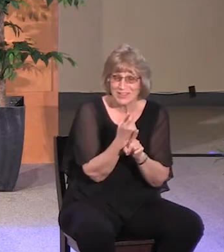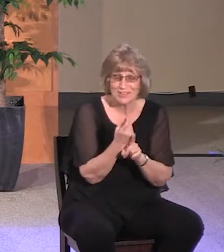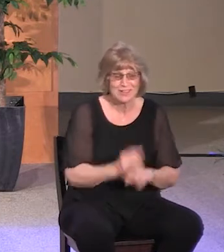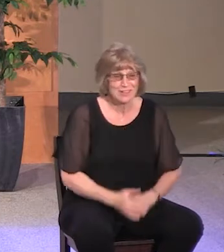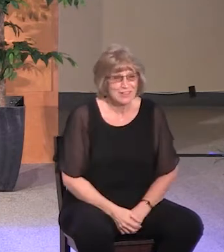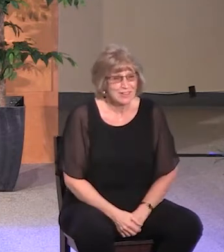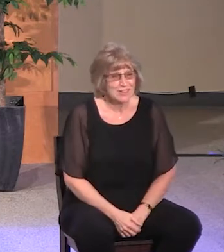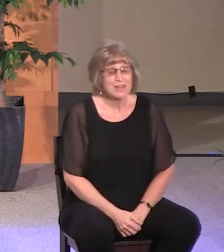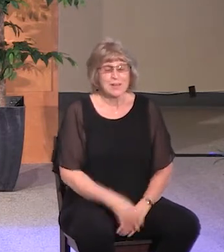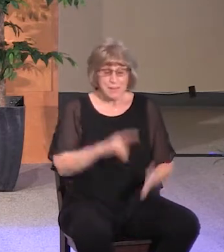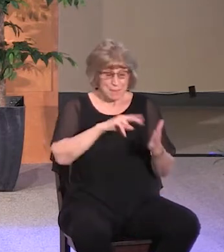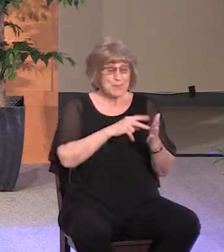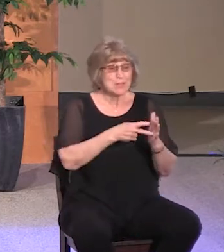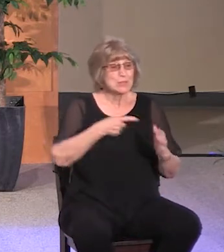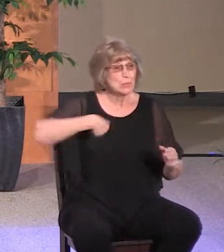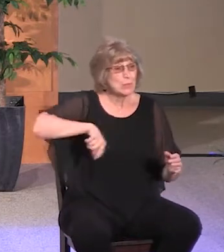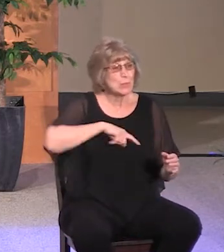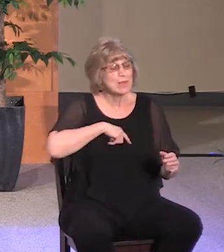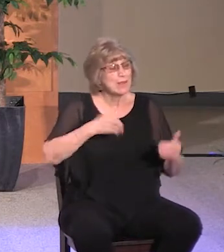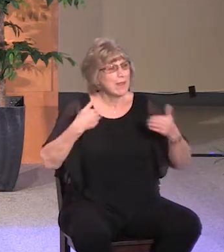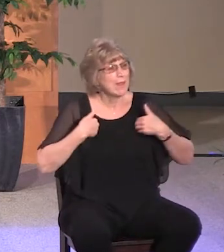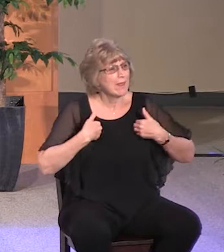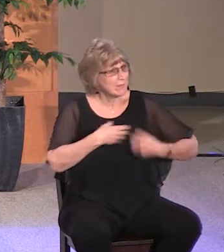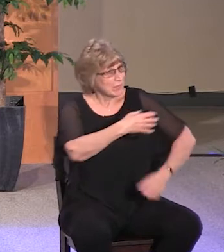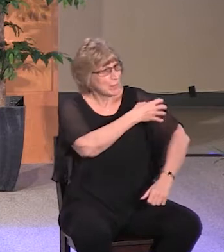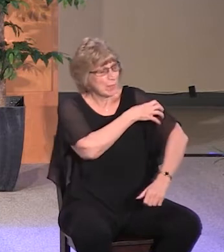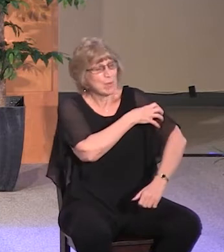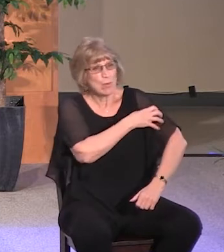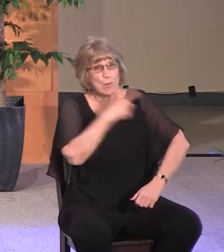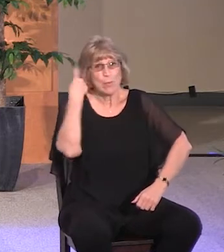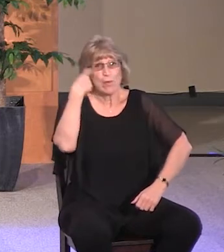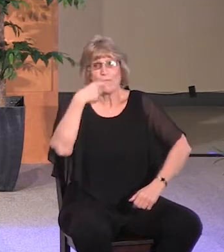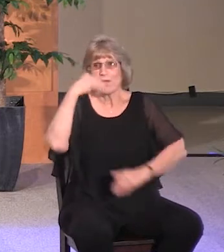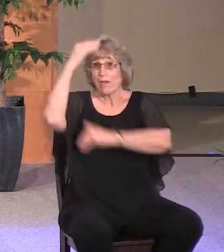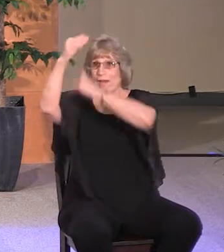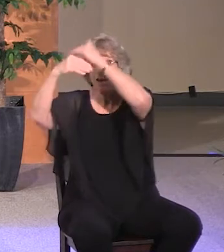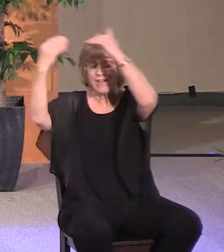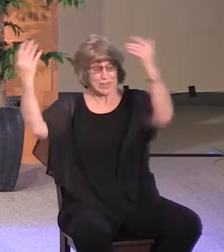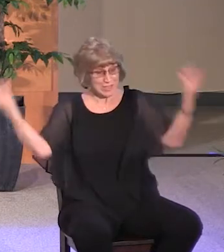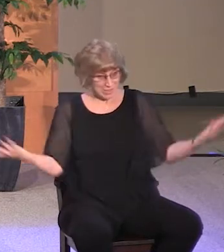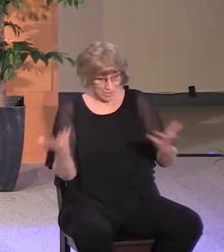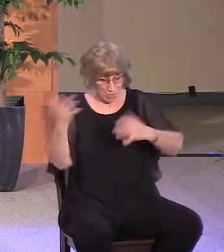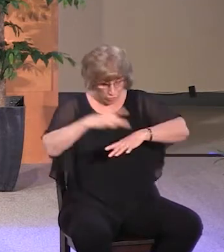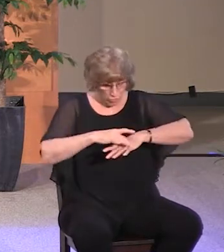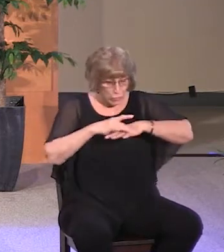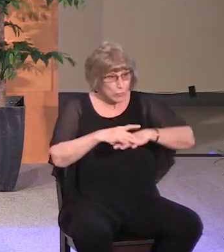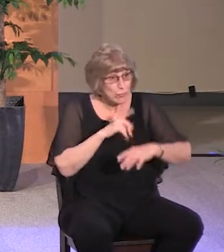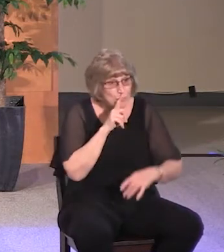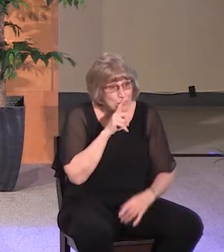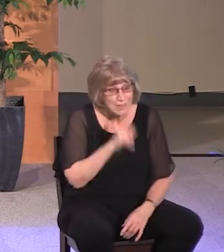So that means that we have the power to make heaven on earth a reality. We have that